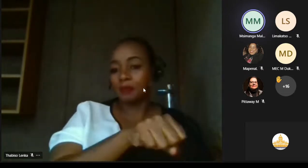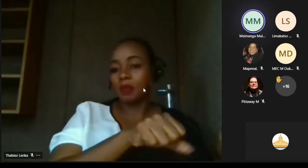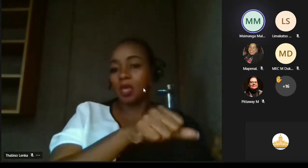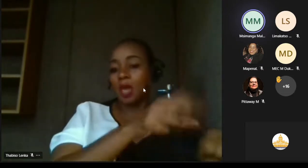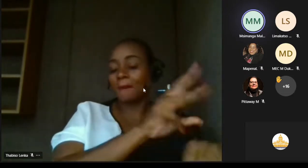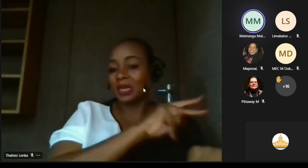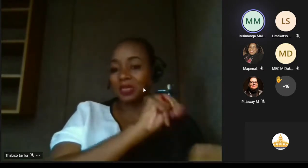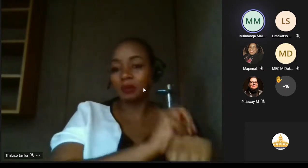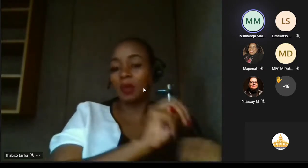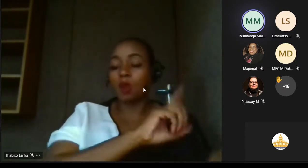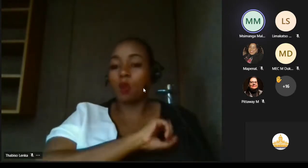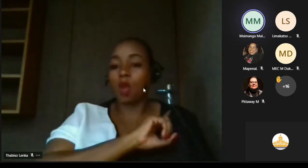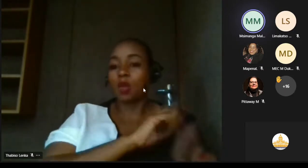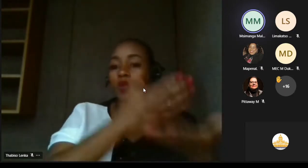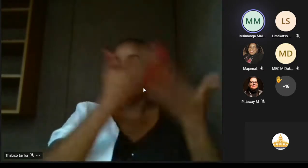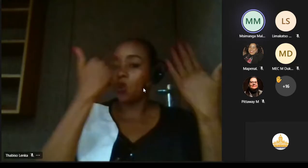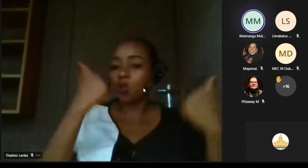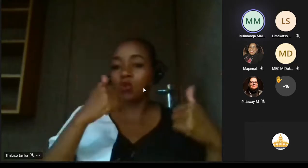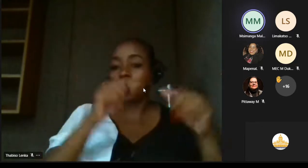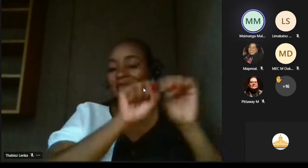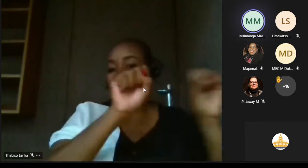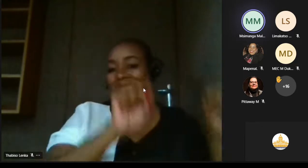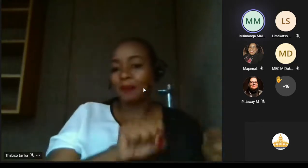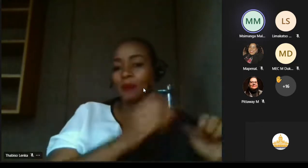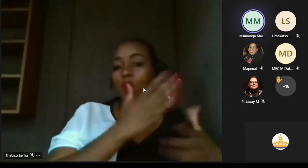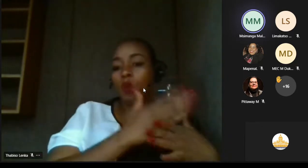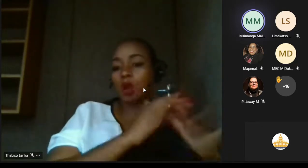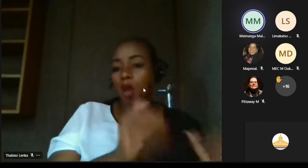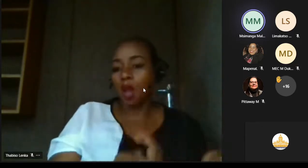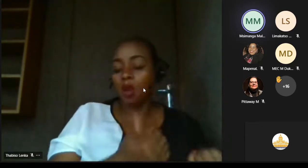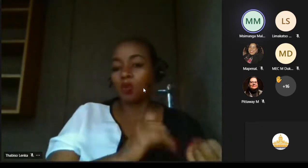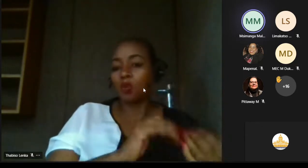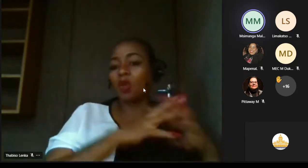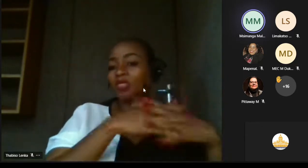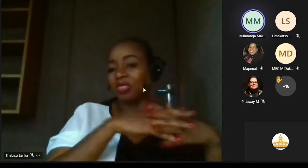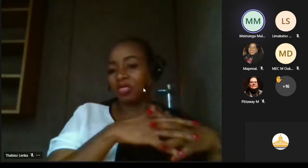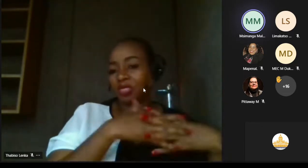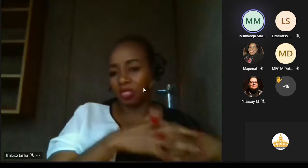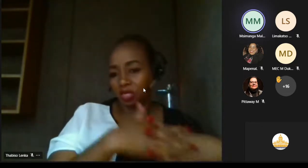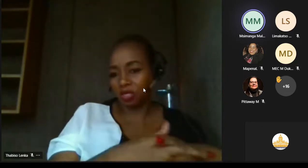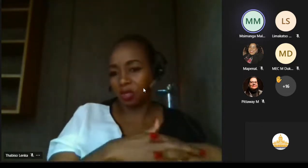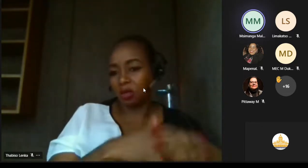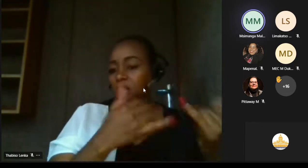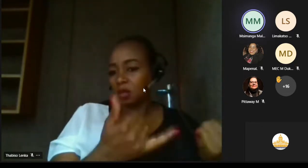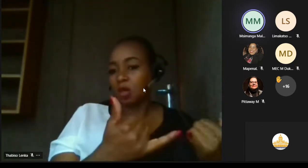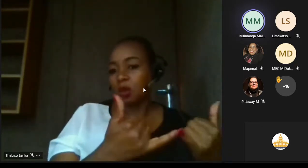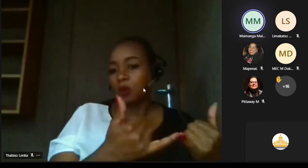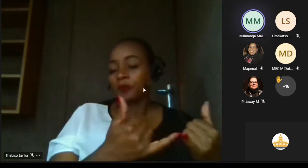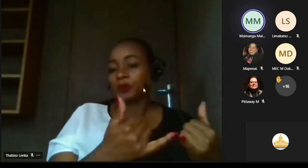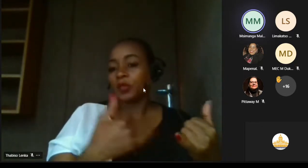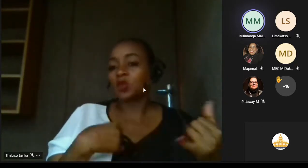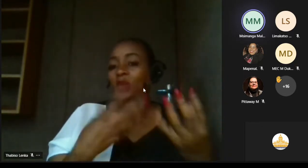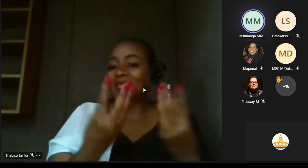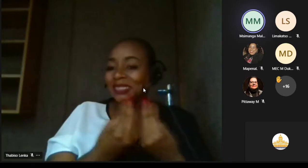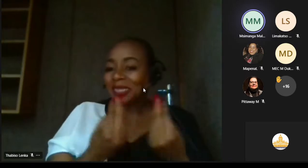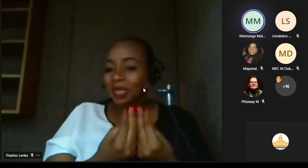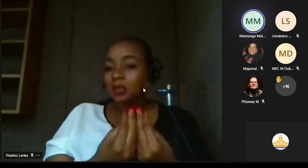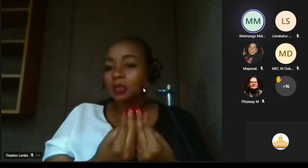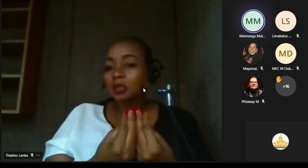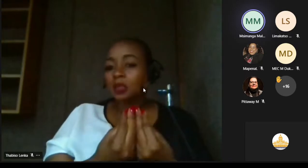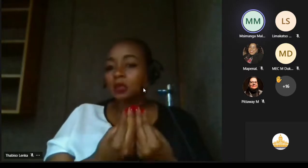gobana re soka re lokisa billing system ya rona e ntse e le mampempe like e bua ka ona motsotso. So ke tsona ntho tse ntse e tlameile gore